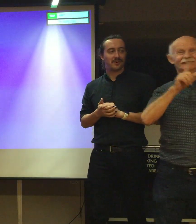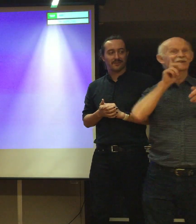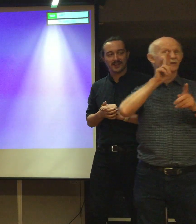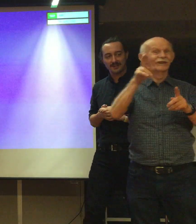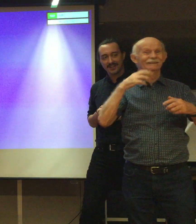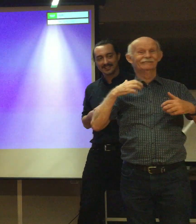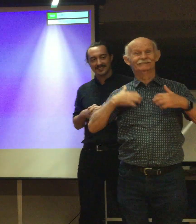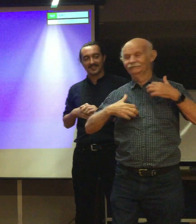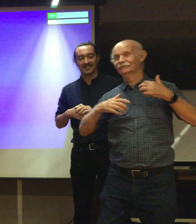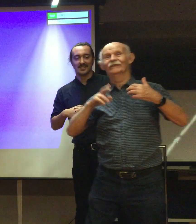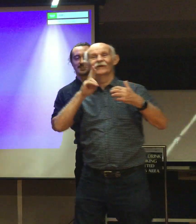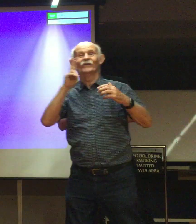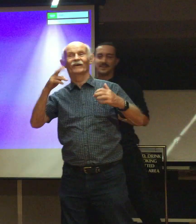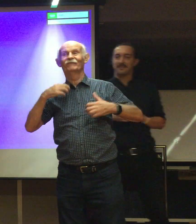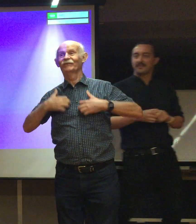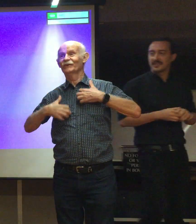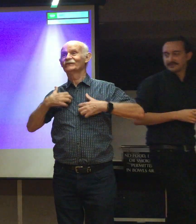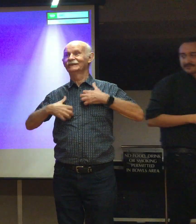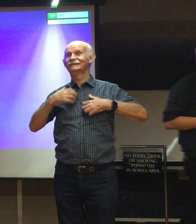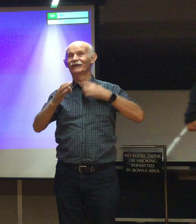up because we've gone an hour now. So,